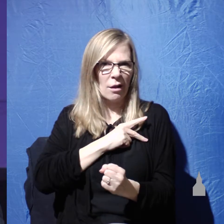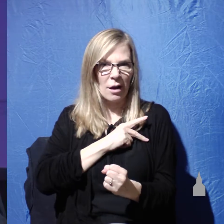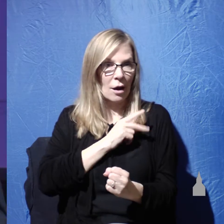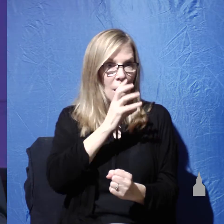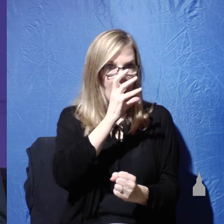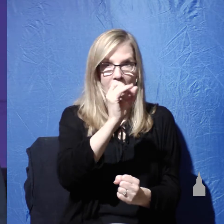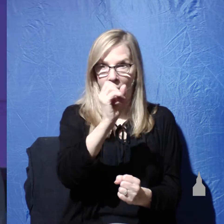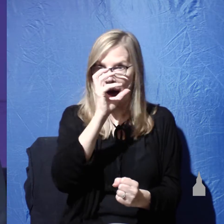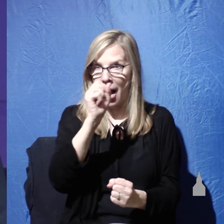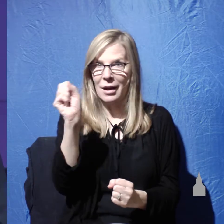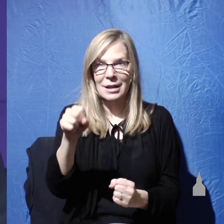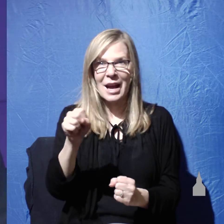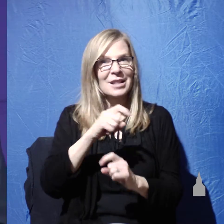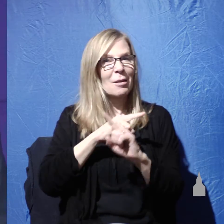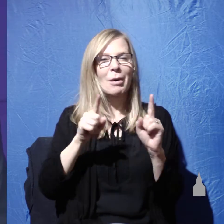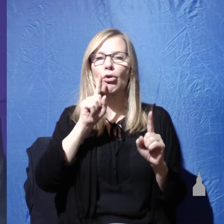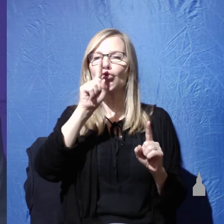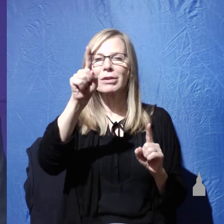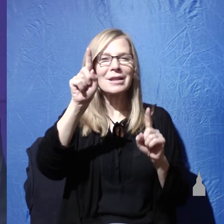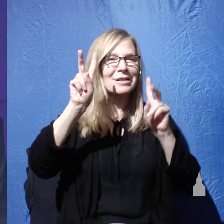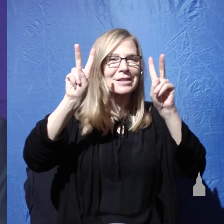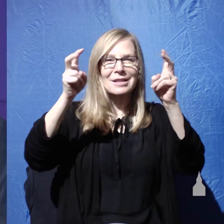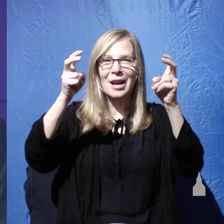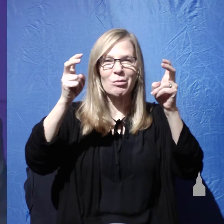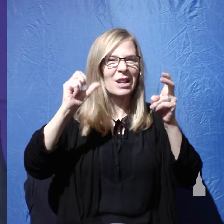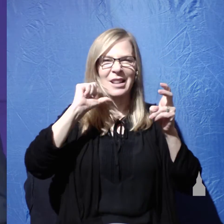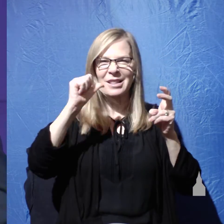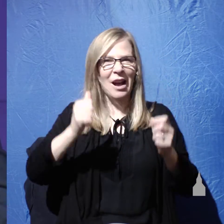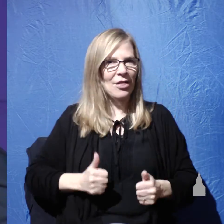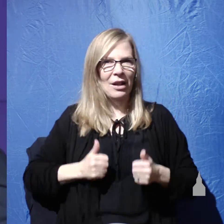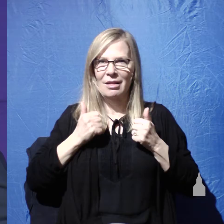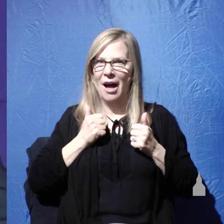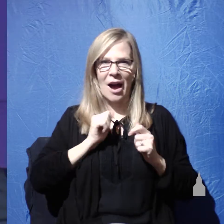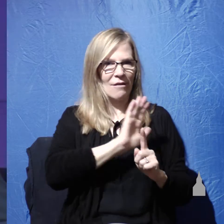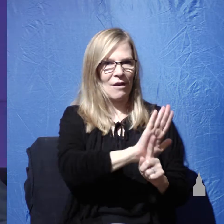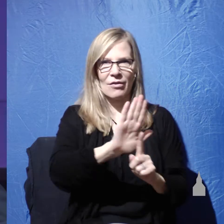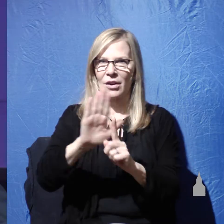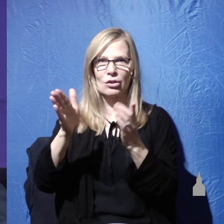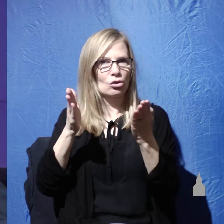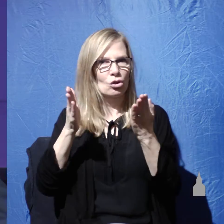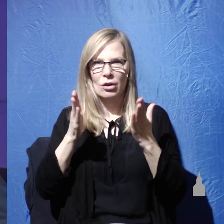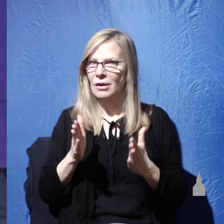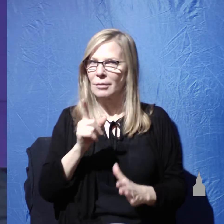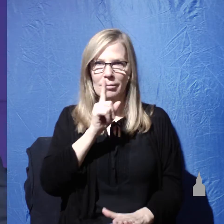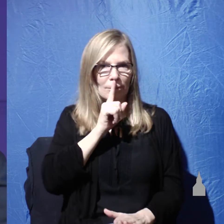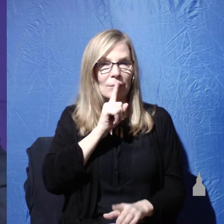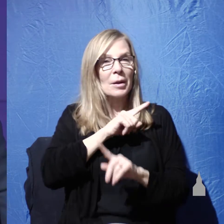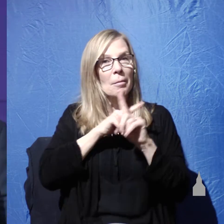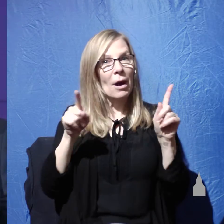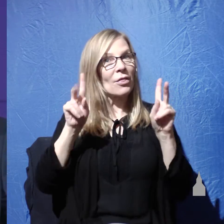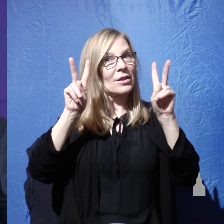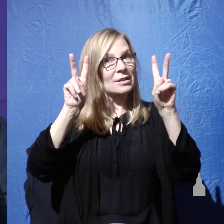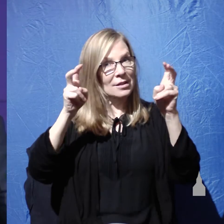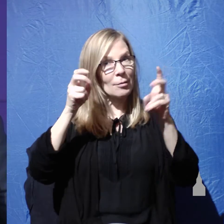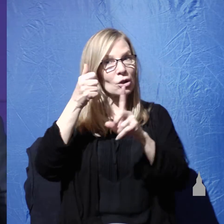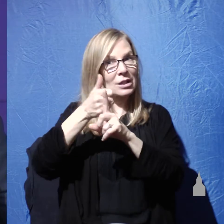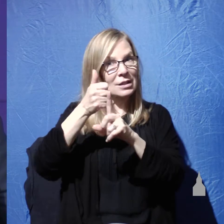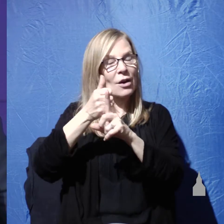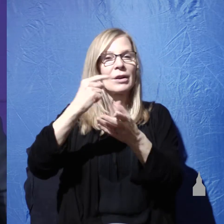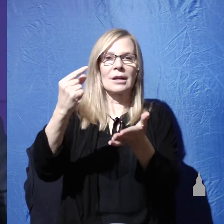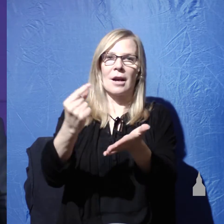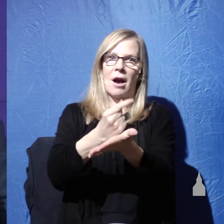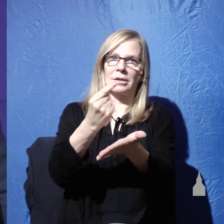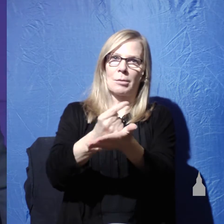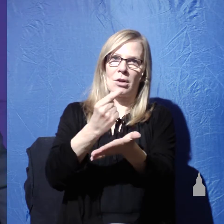book, the subject of Luke's narrative is not the lives of these servants of God, but the gospel. Luke is concerned with